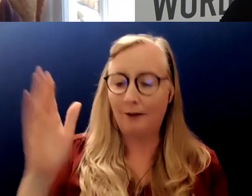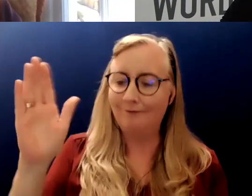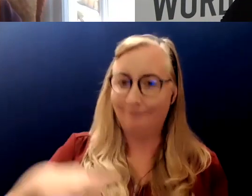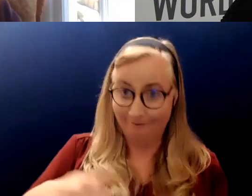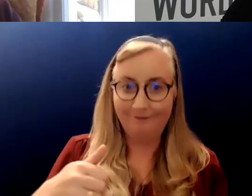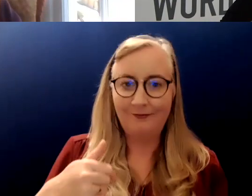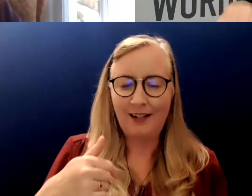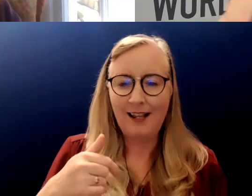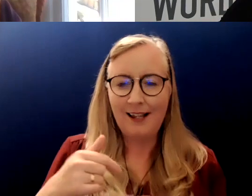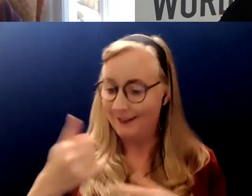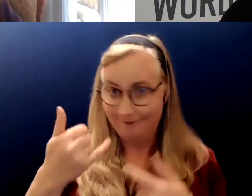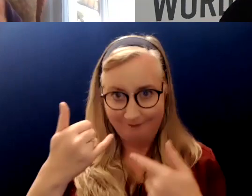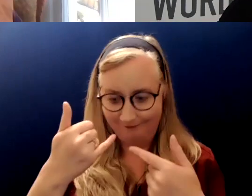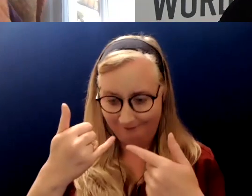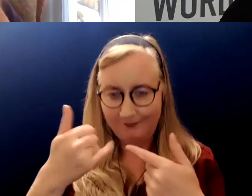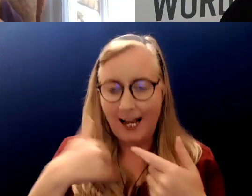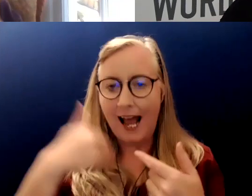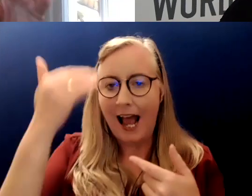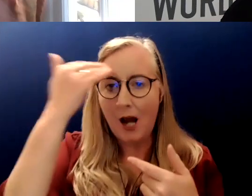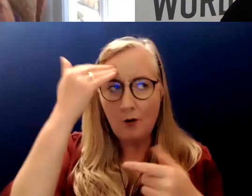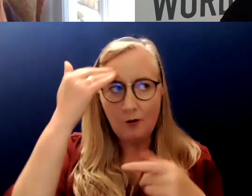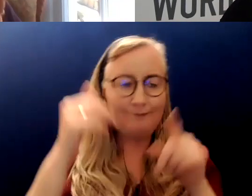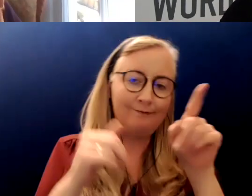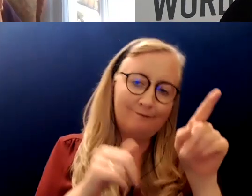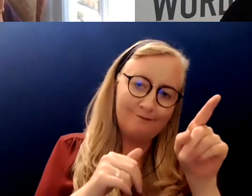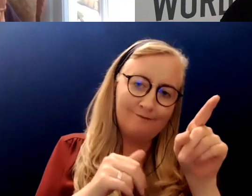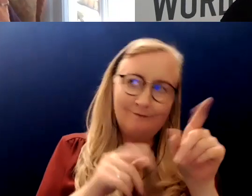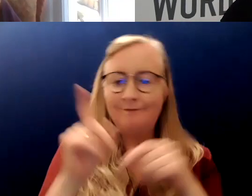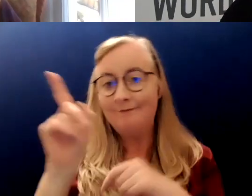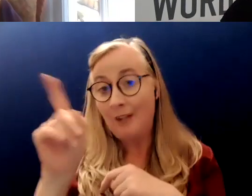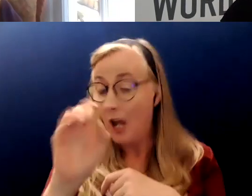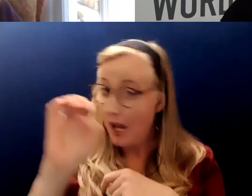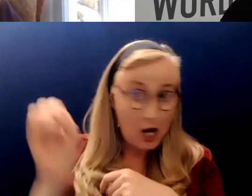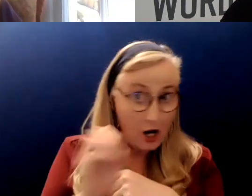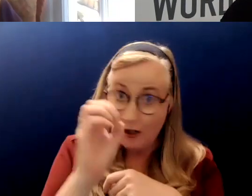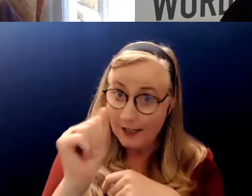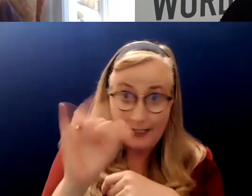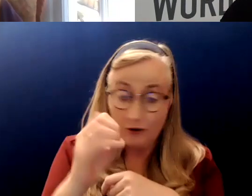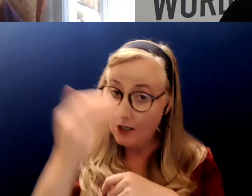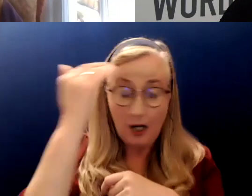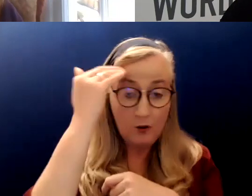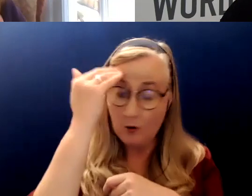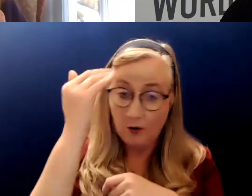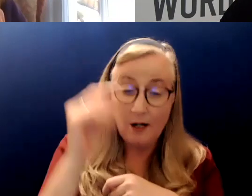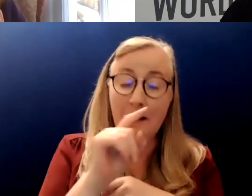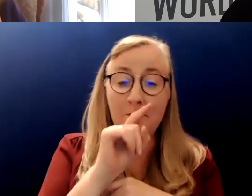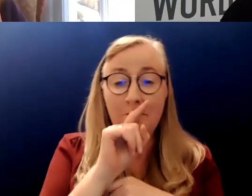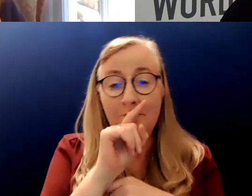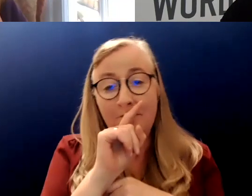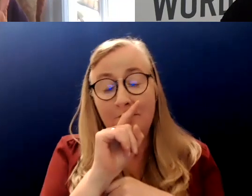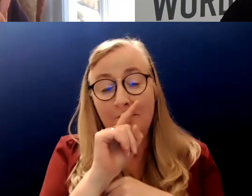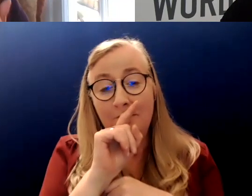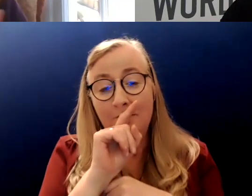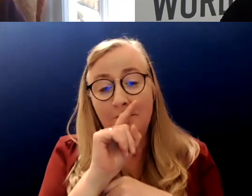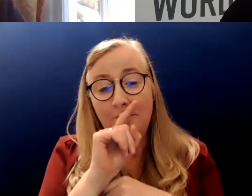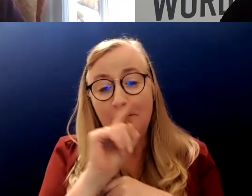I knew that there was a big gap here at an early age. Um, but I didn't really want